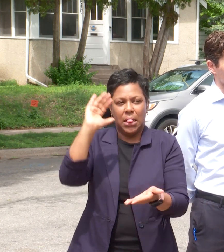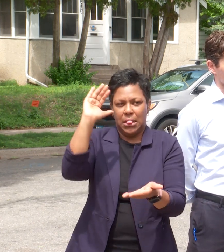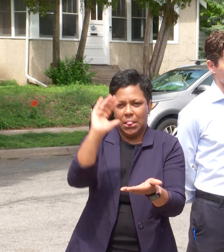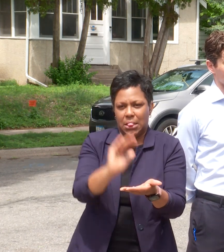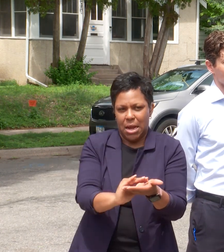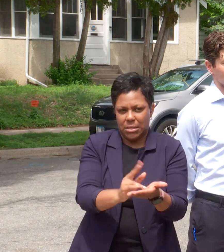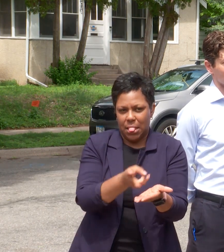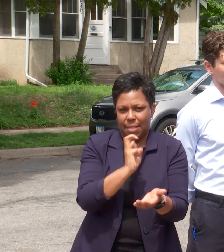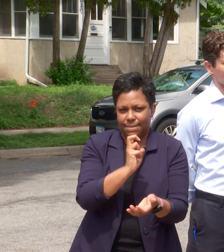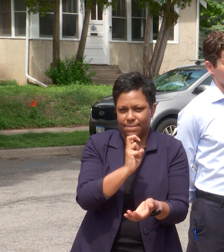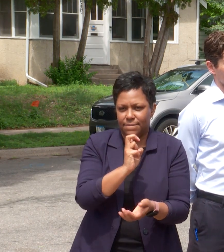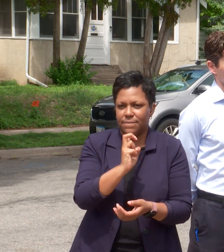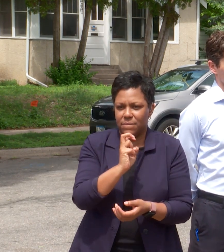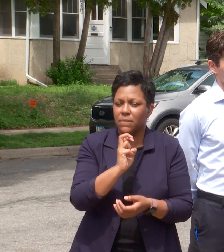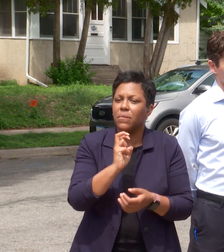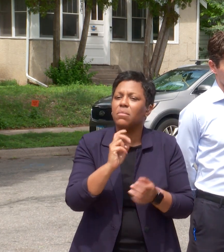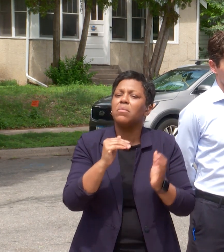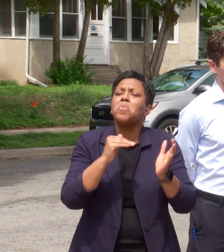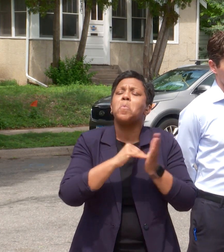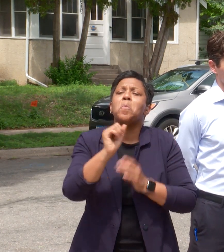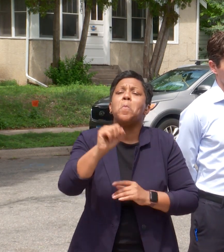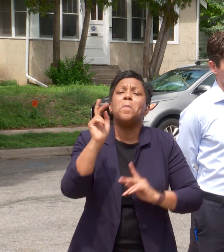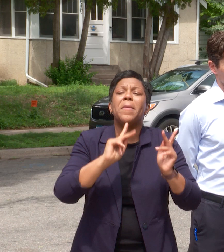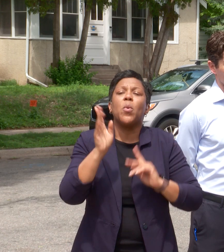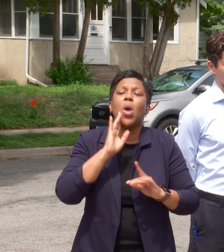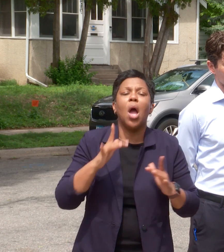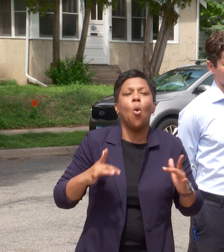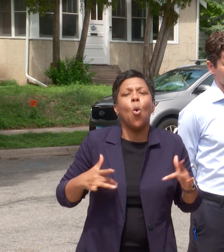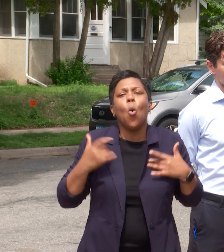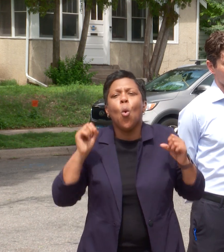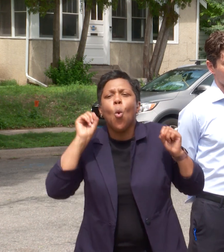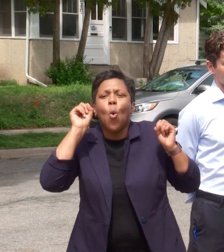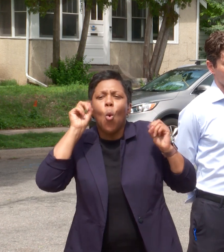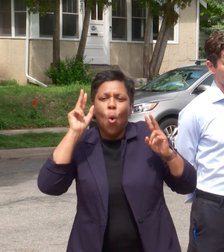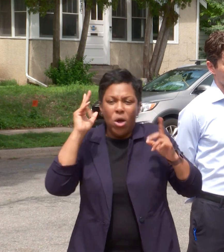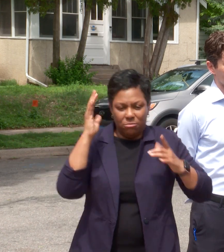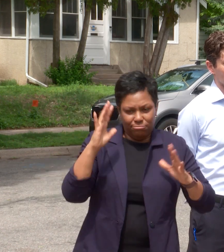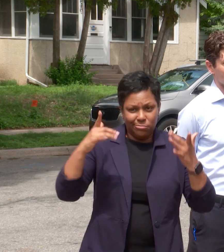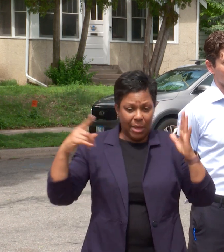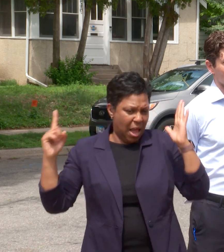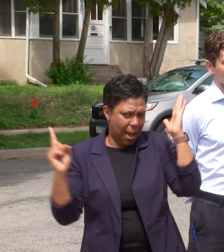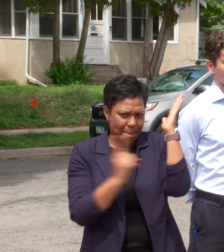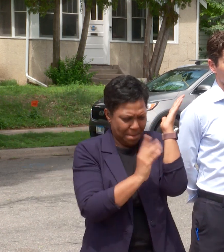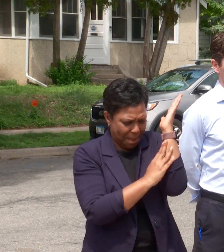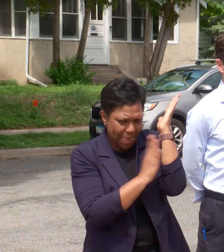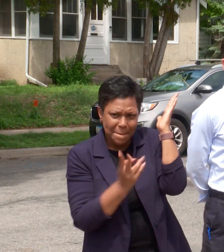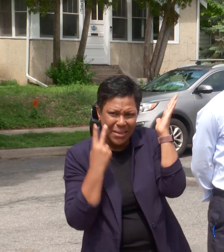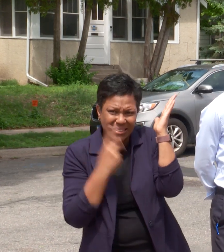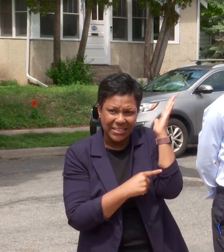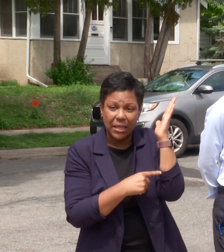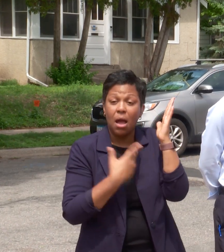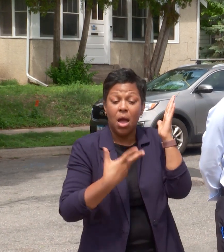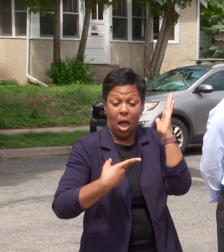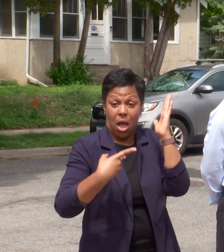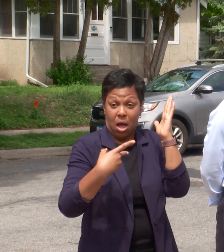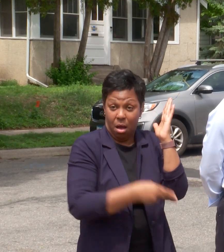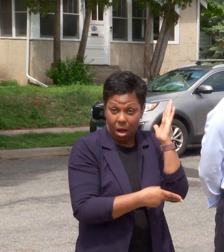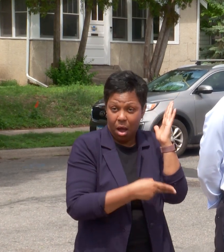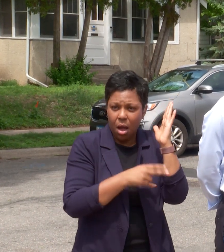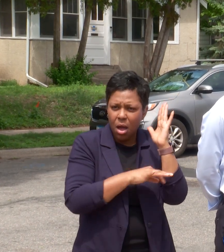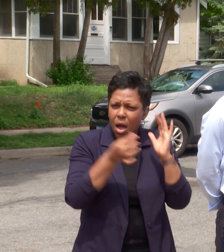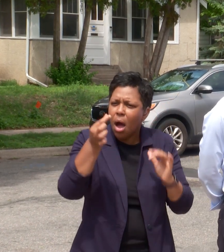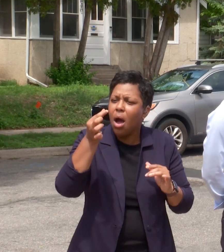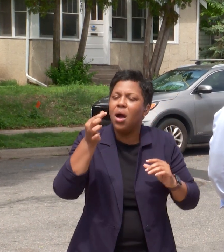and they move on. So that's why we're continuing to use that, and it's been a very effective deterrent for us. So a few months ago we covered some